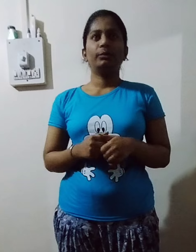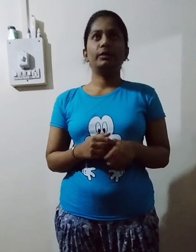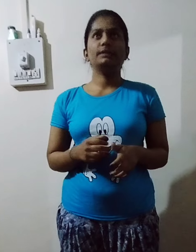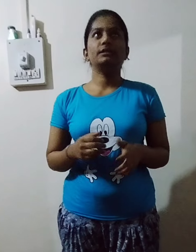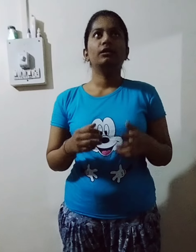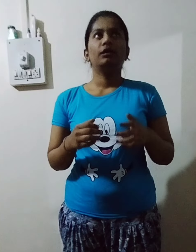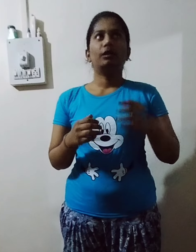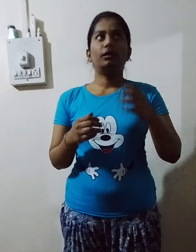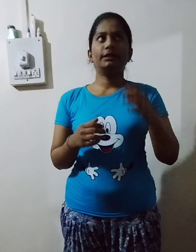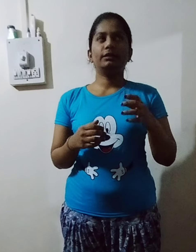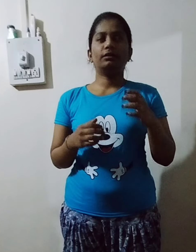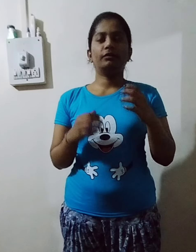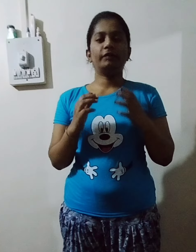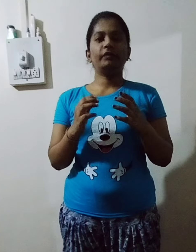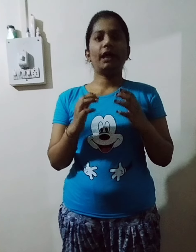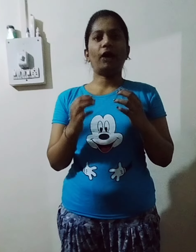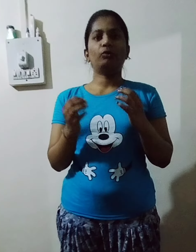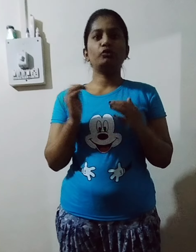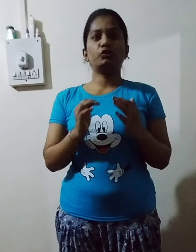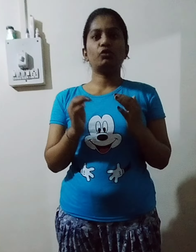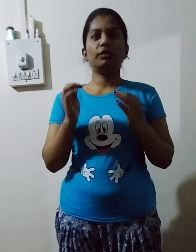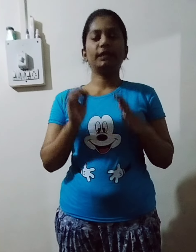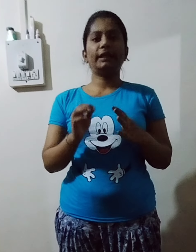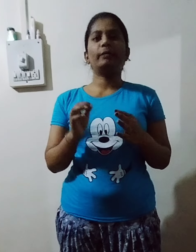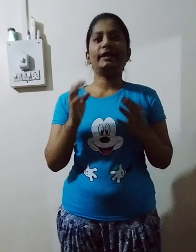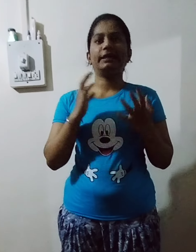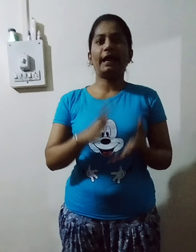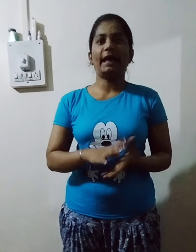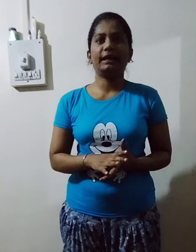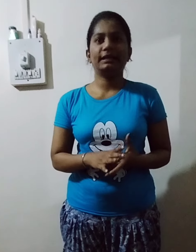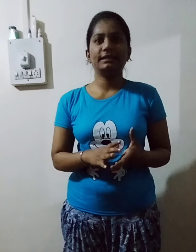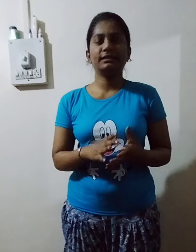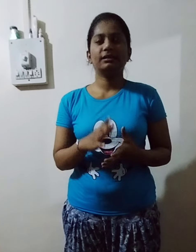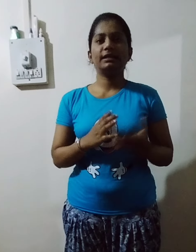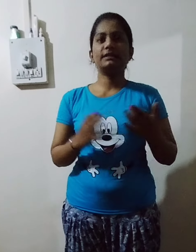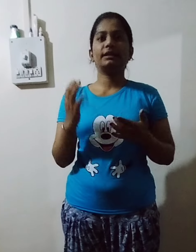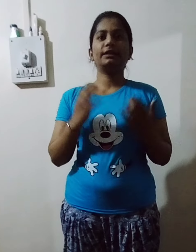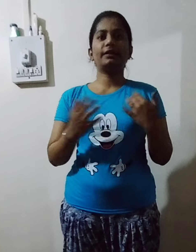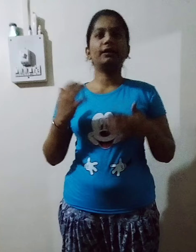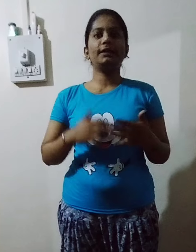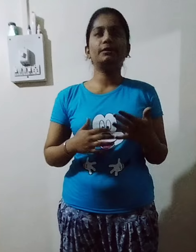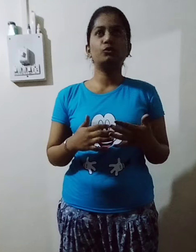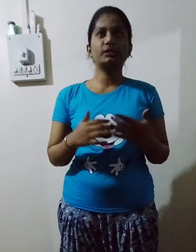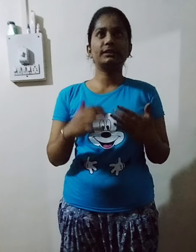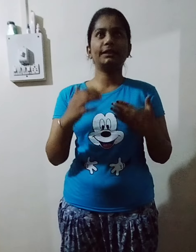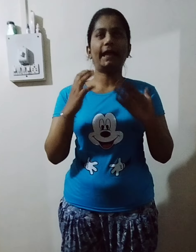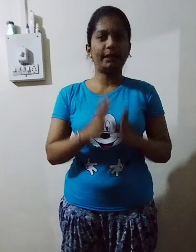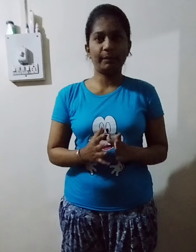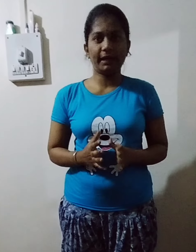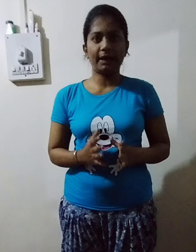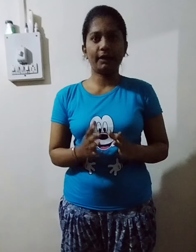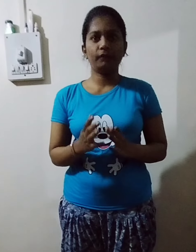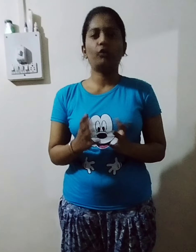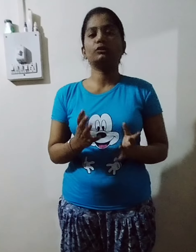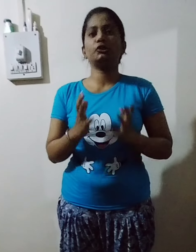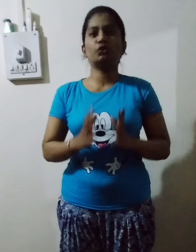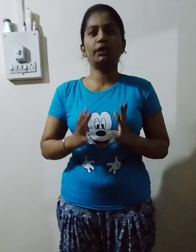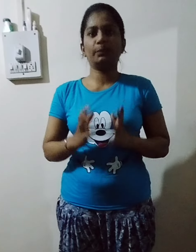Means when we have to store the element in array list, it internally use the dynamic array for the storing